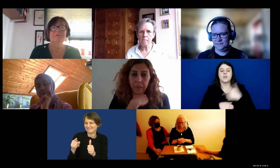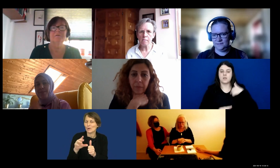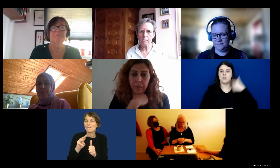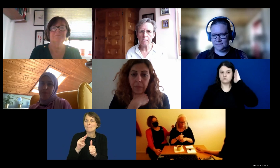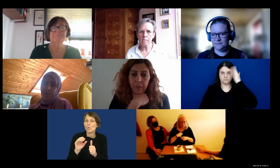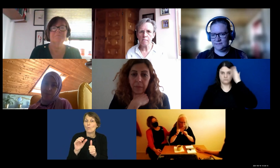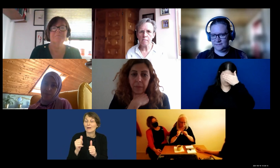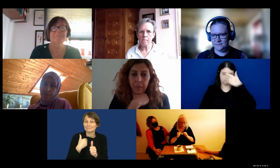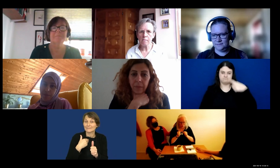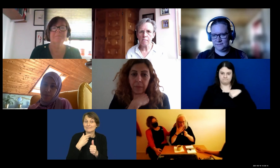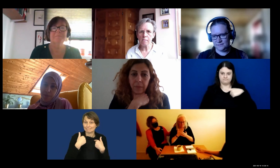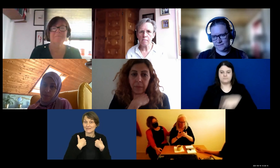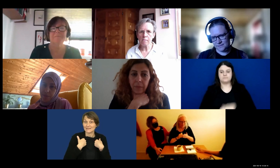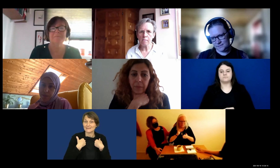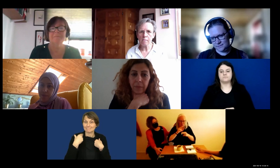myself.